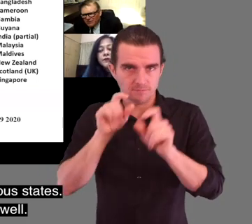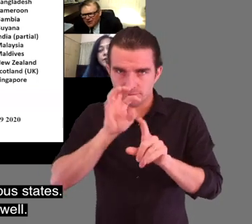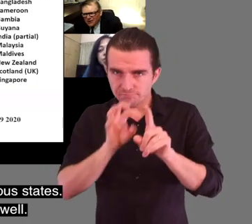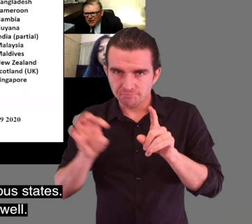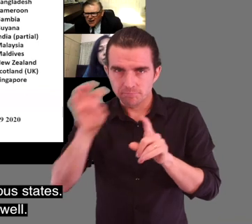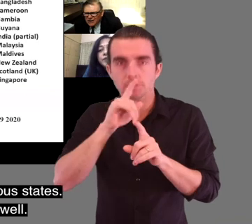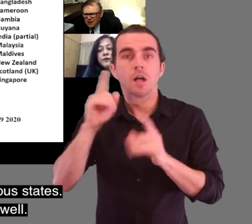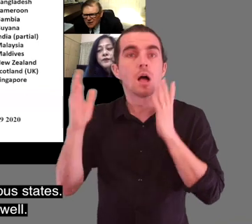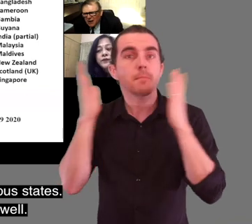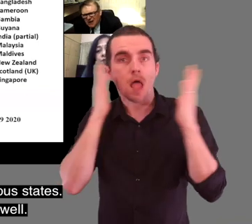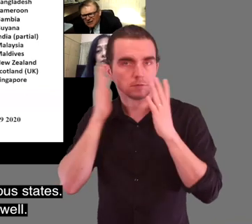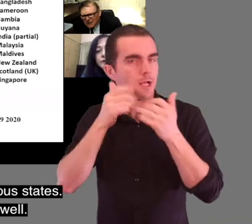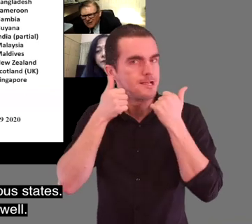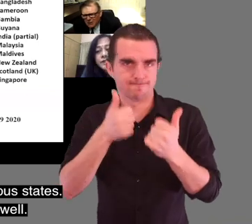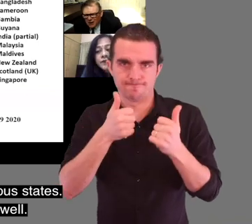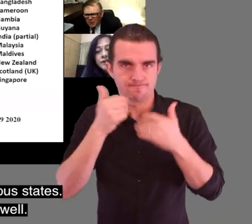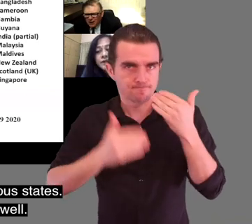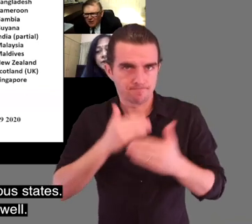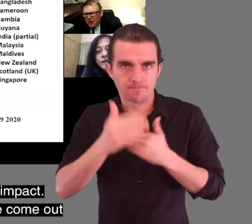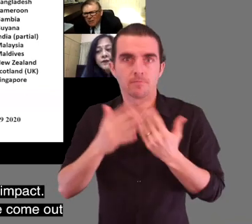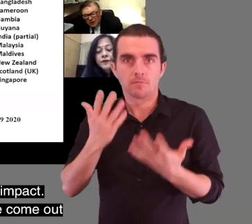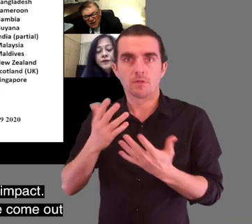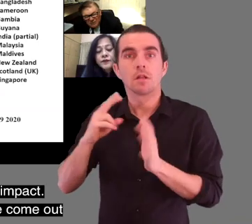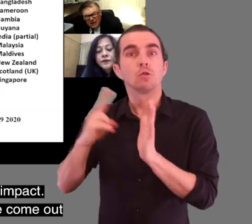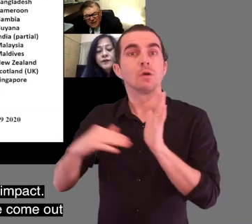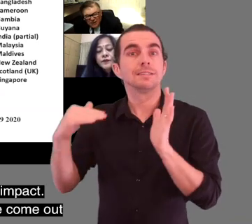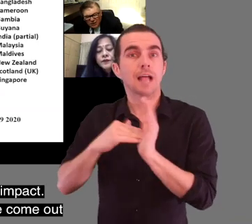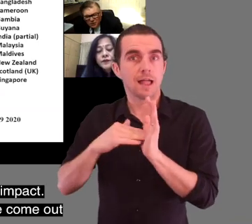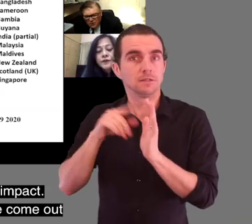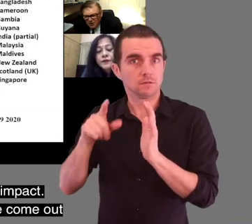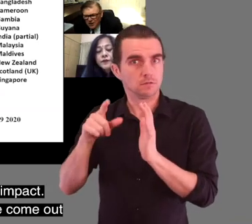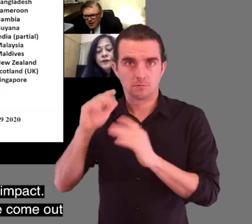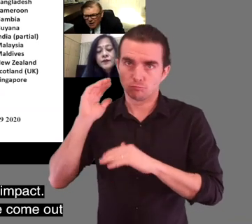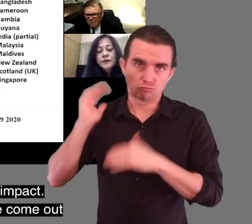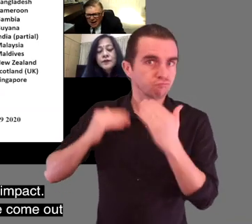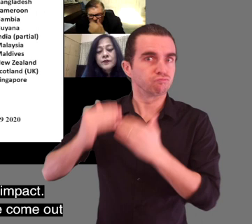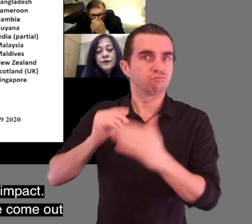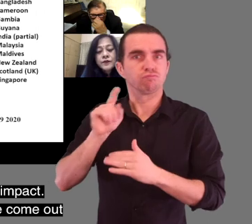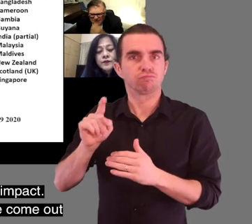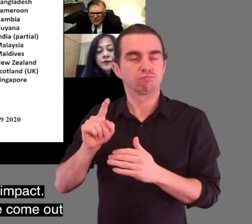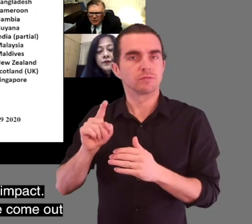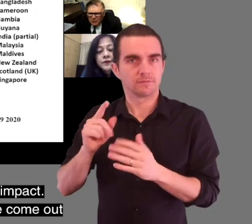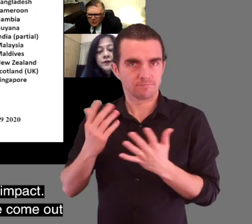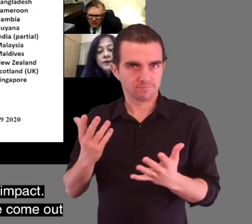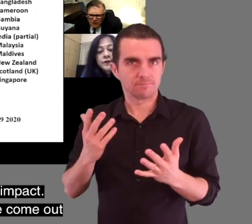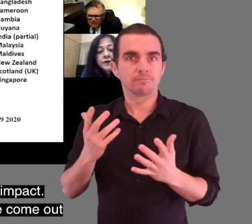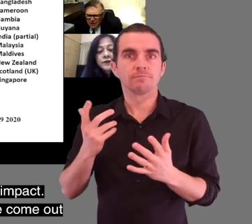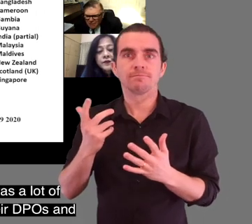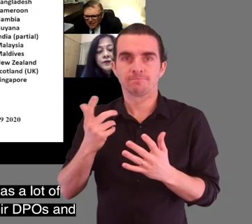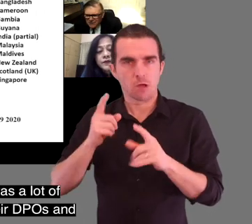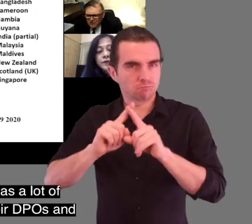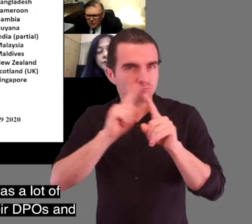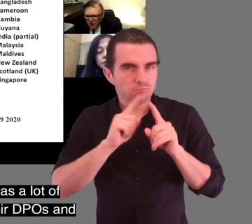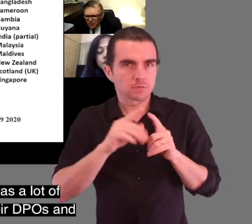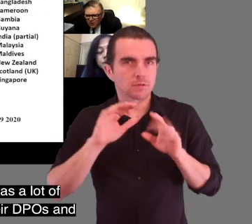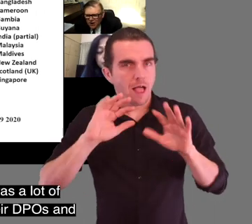through the various states. Malaysia did quite well. Maldives had a good impact. New Zealand, who really have come out of